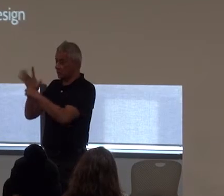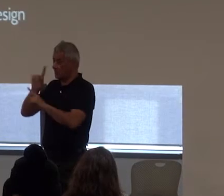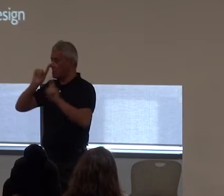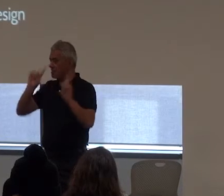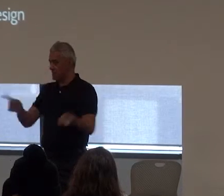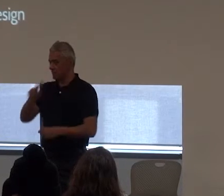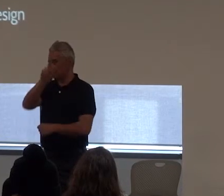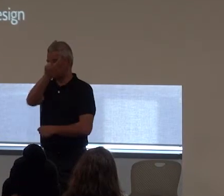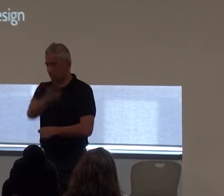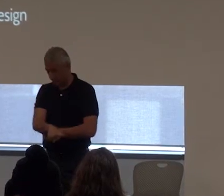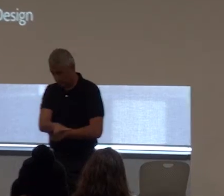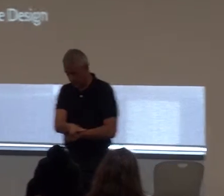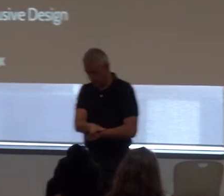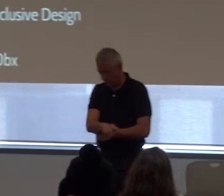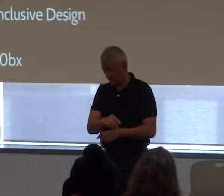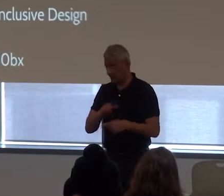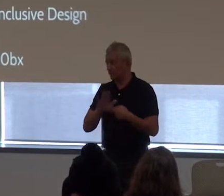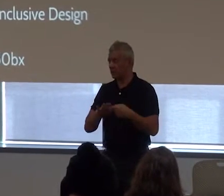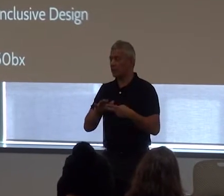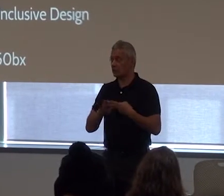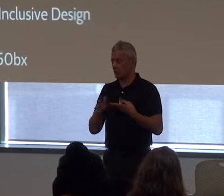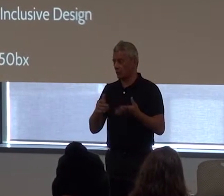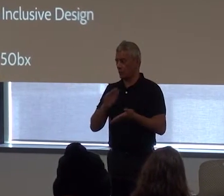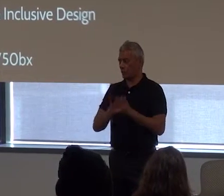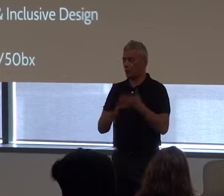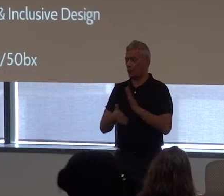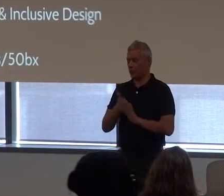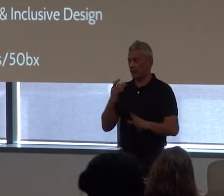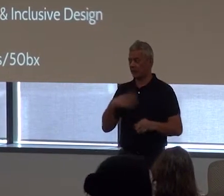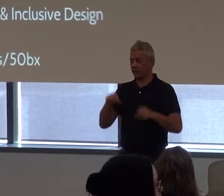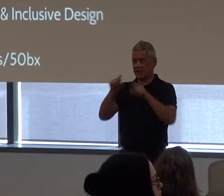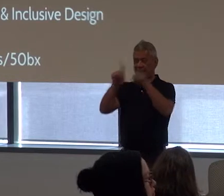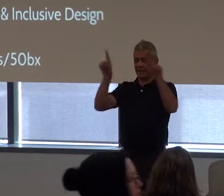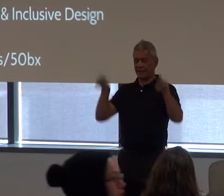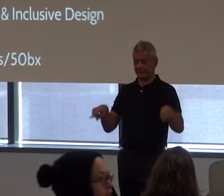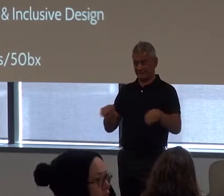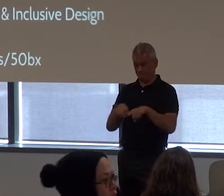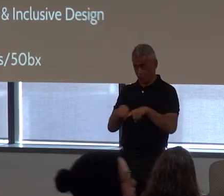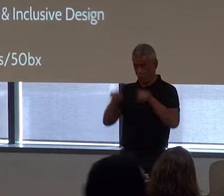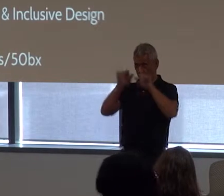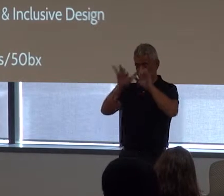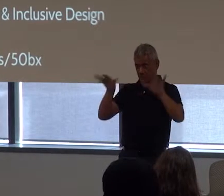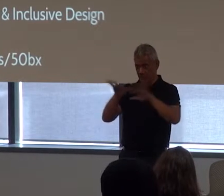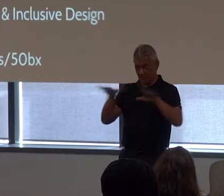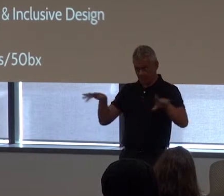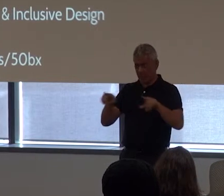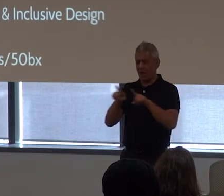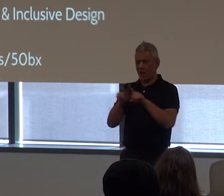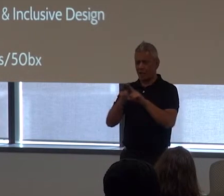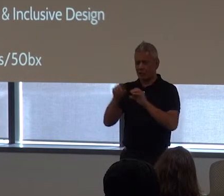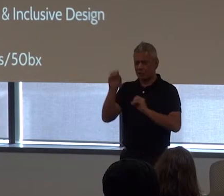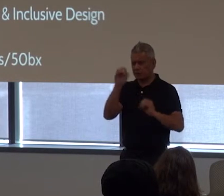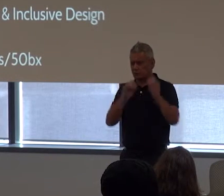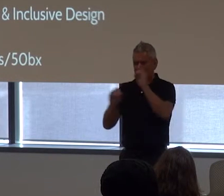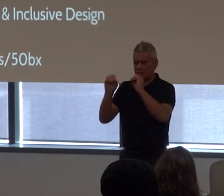form, this entry, but a screen reader would come down and say, do not fill out this form. It would be a junk data, which a robot would obviously just fill in with